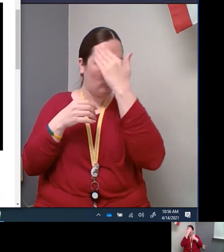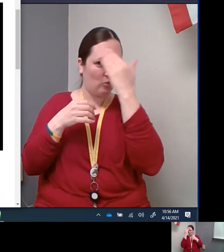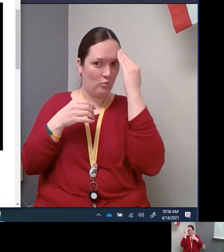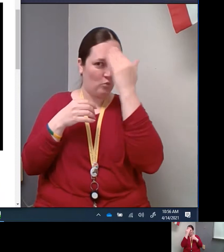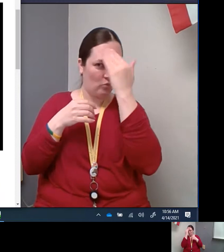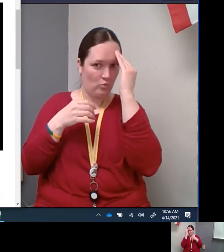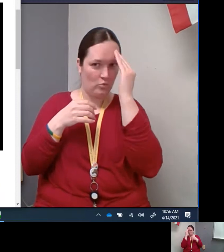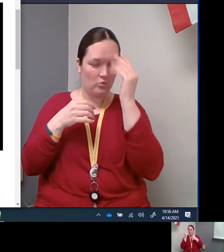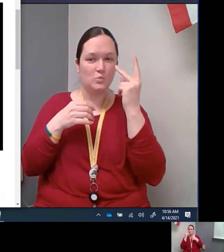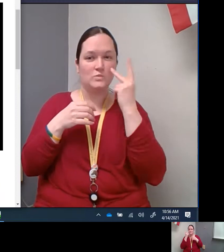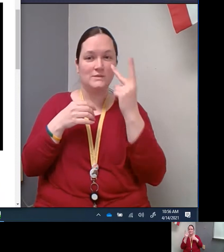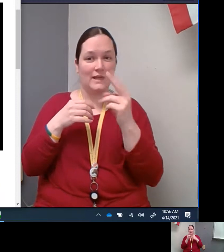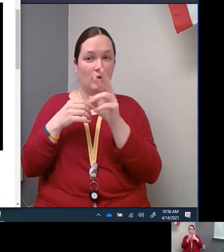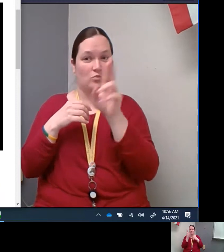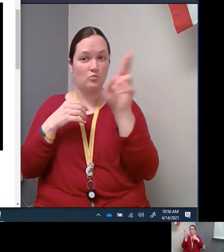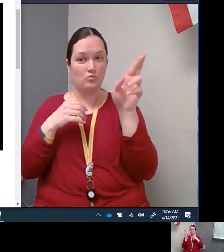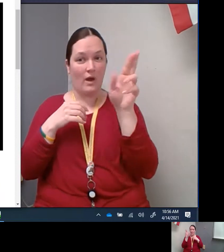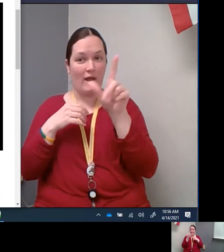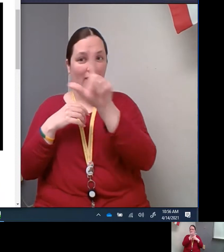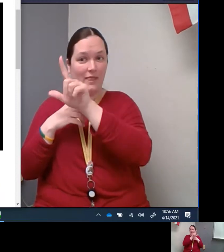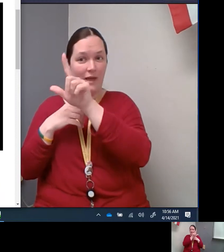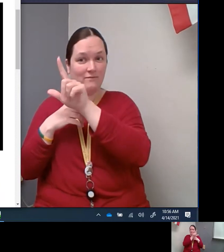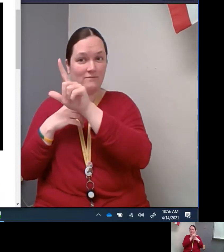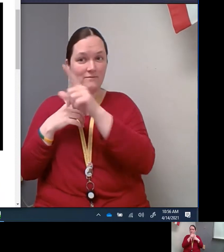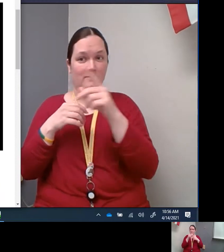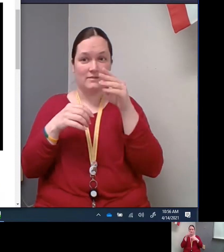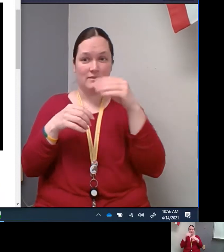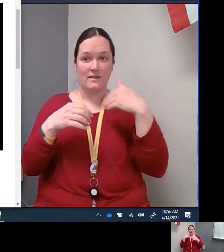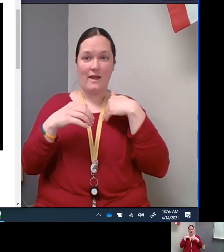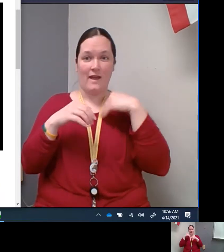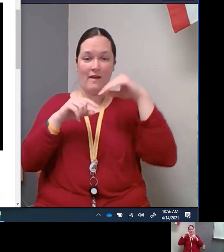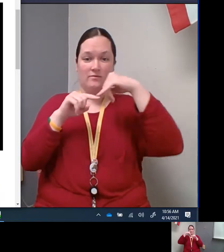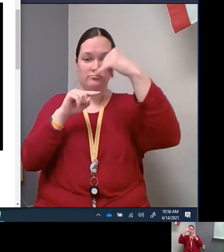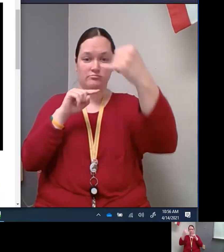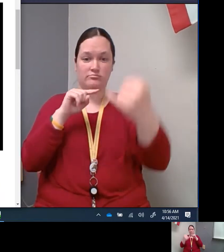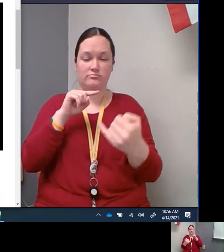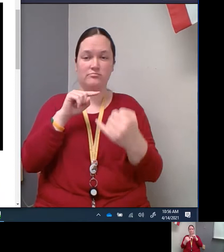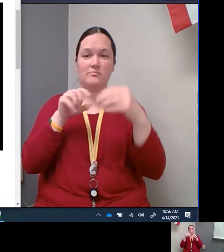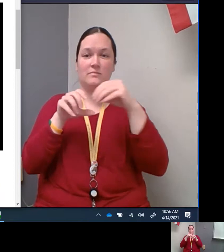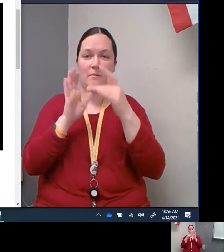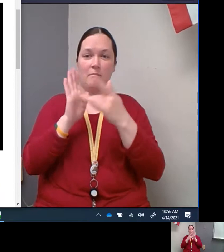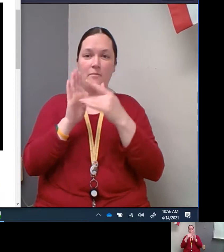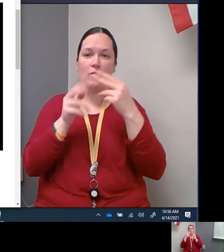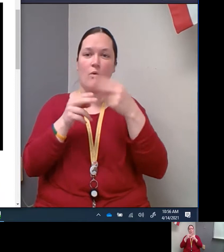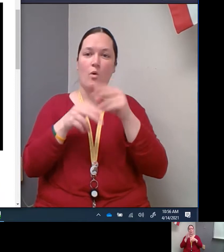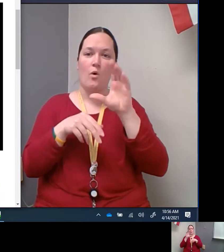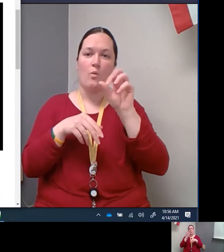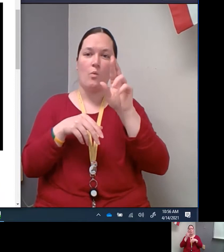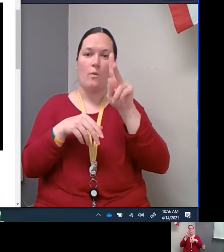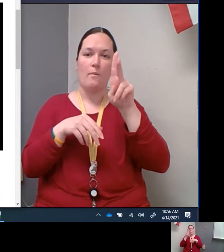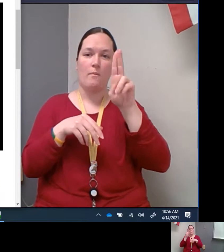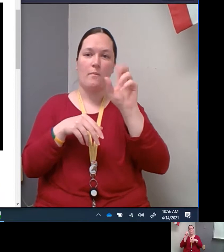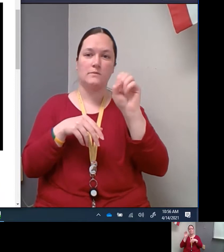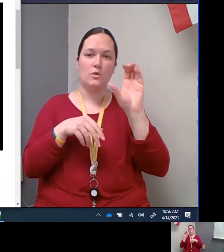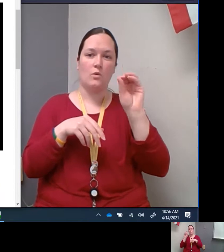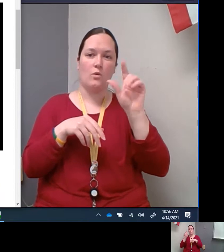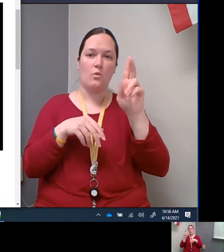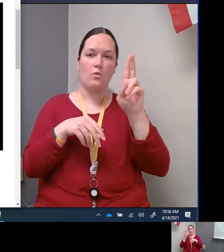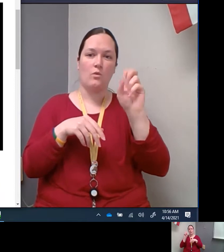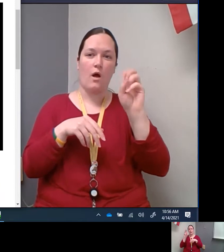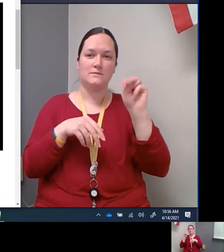be a right and a left hemisphere. Now they're connected in the middle using something called the corpus callosum. So that's a connection of nerves